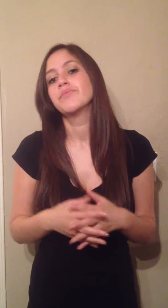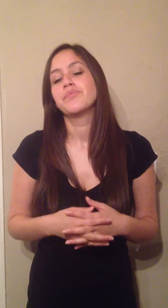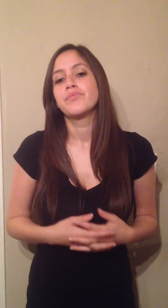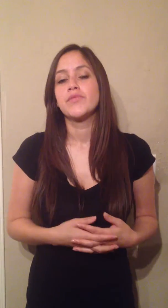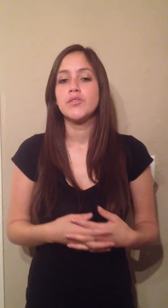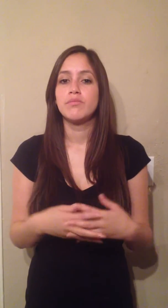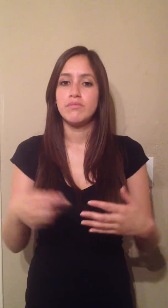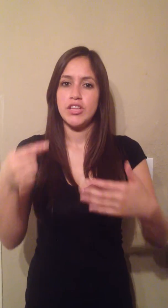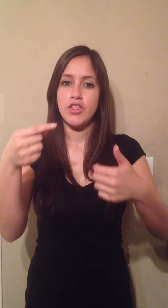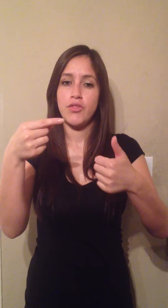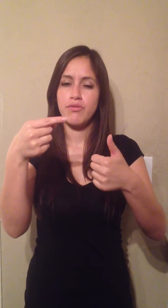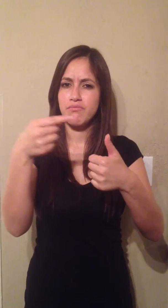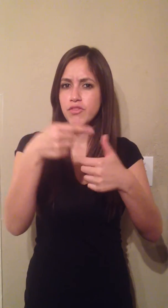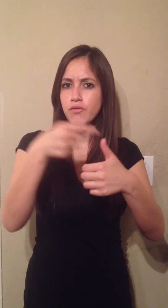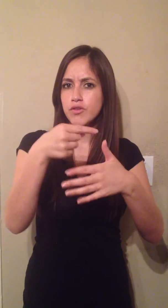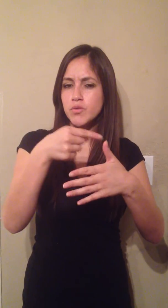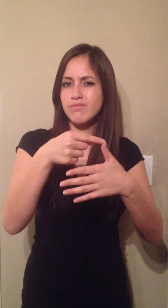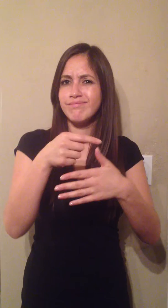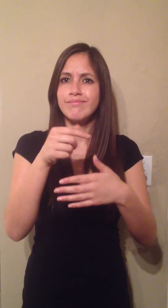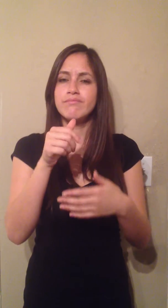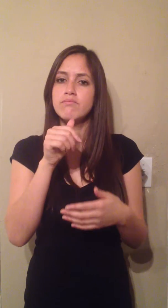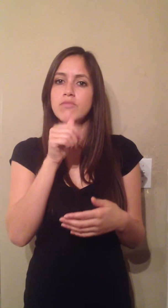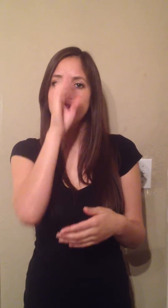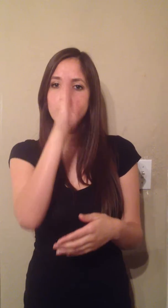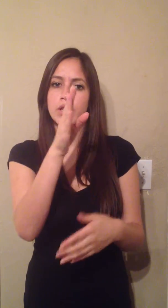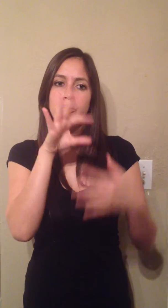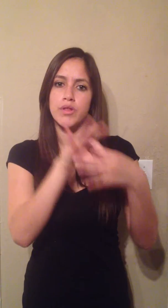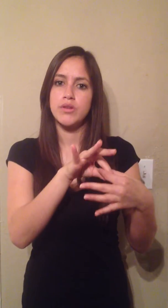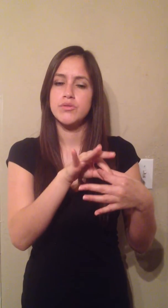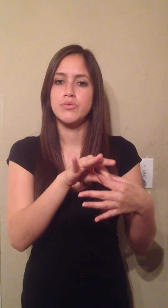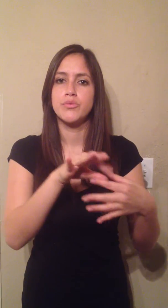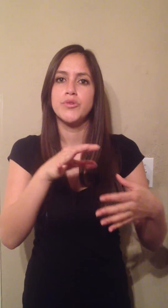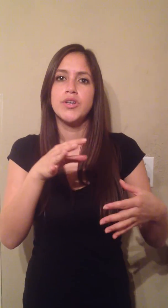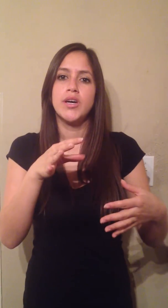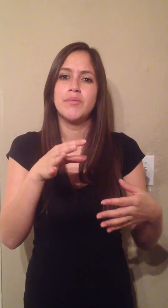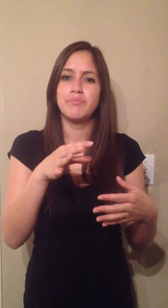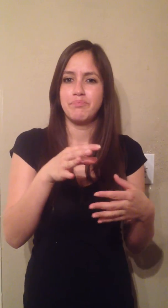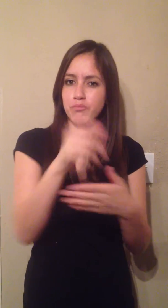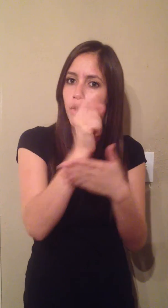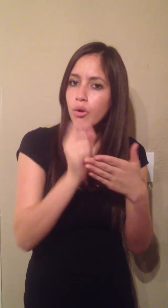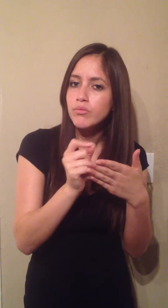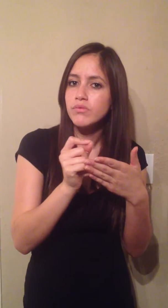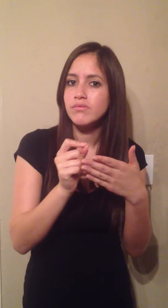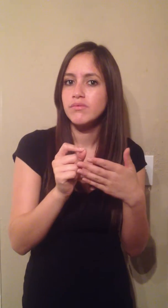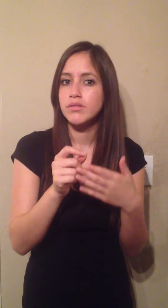class. It just has to do with preparing for lectures. There are 2 suggestions there, and I don't know if anybody here